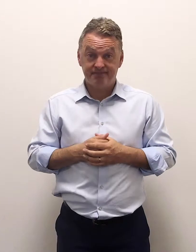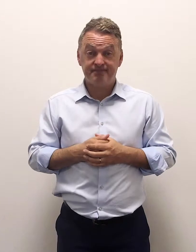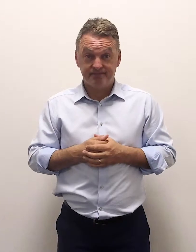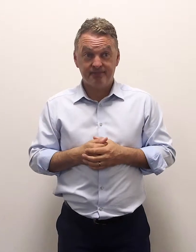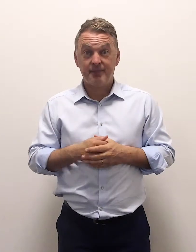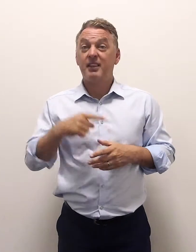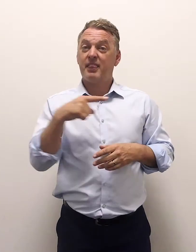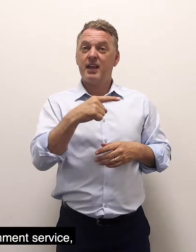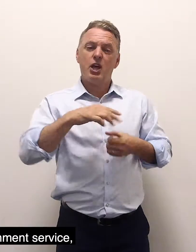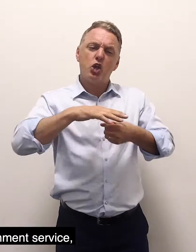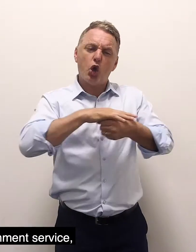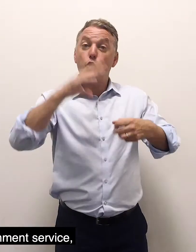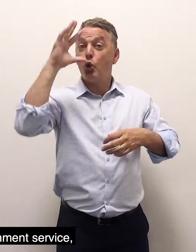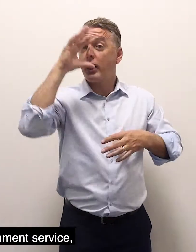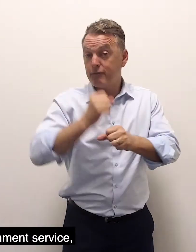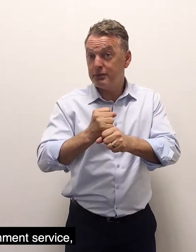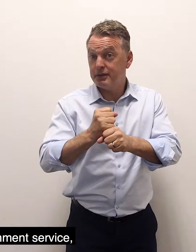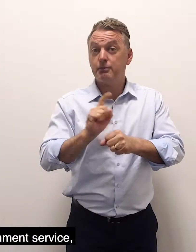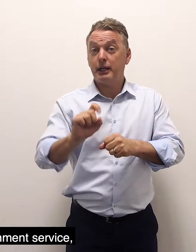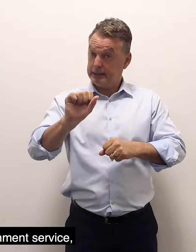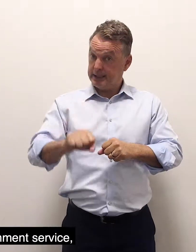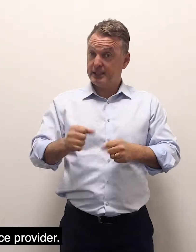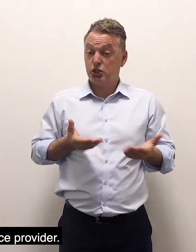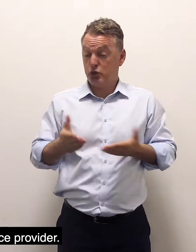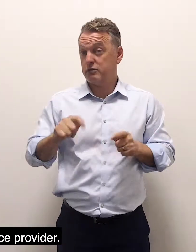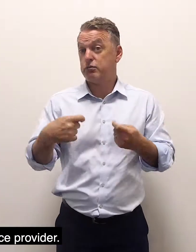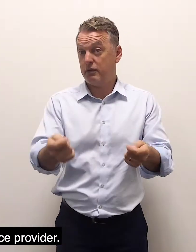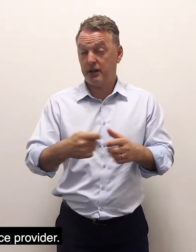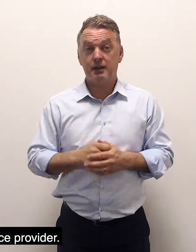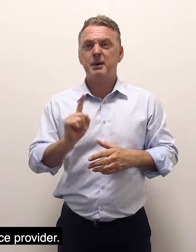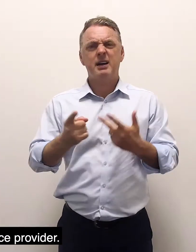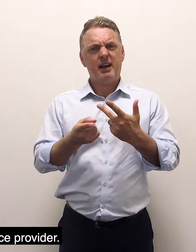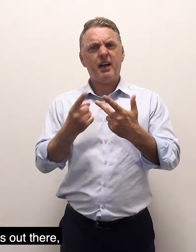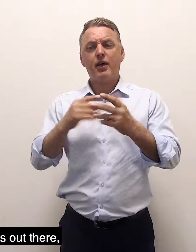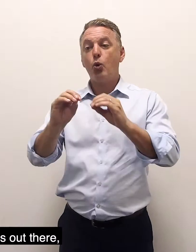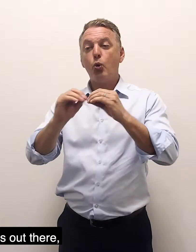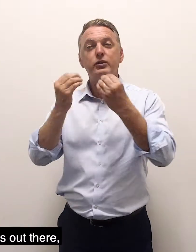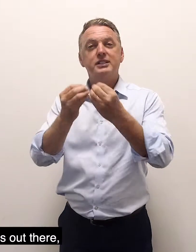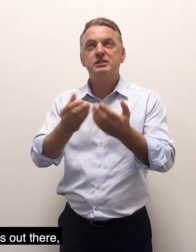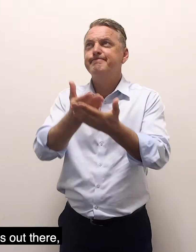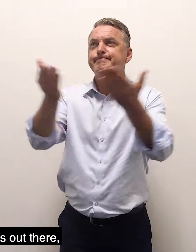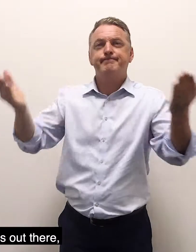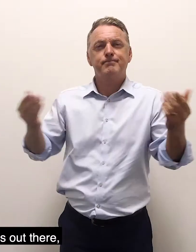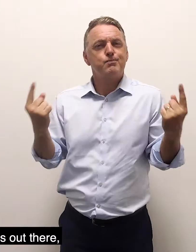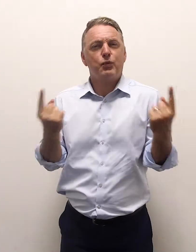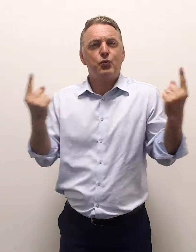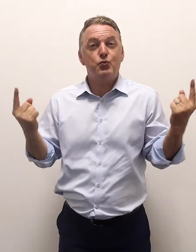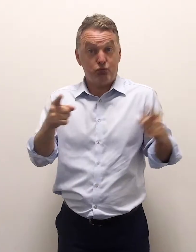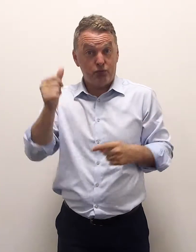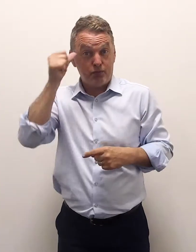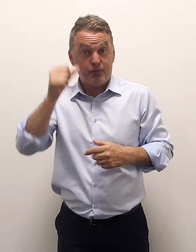provision. But they are a local government service, but yes, they are a service provider. But there's organisations out